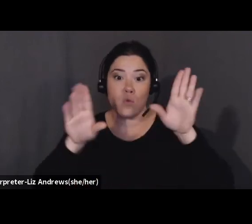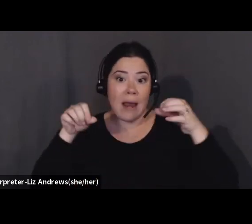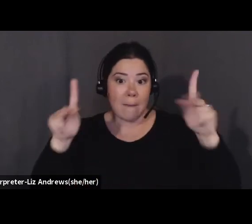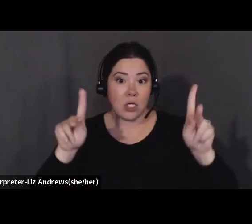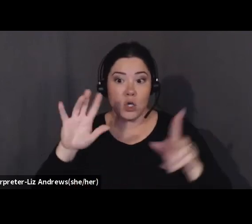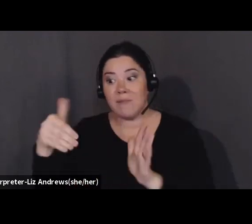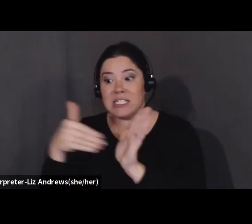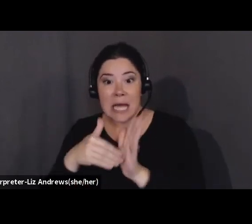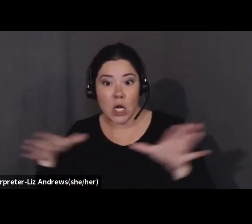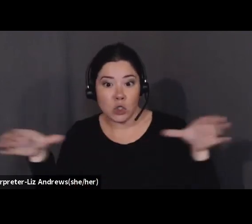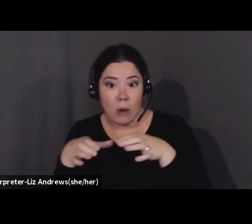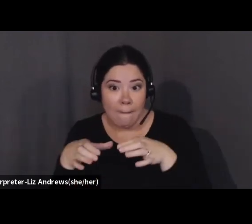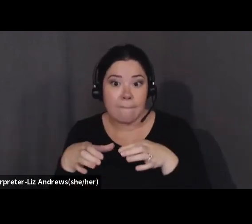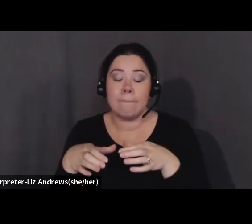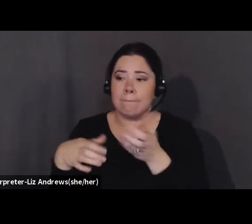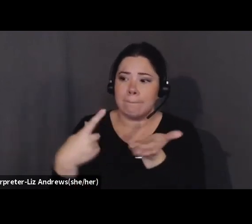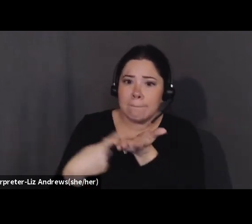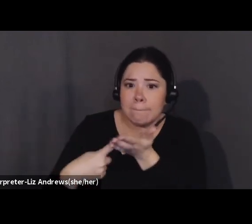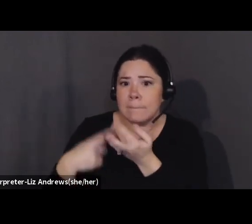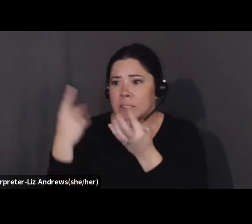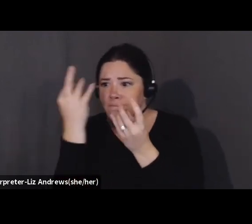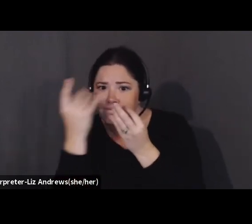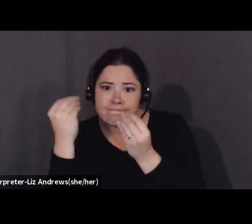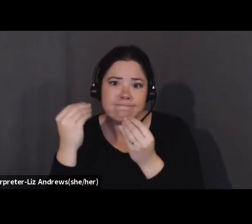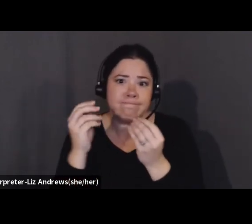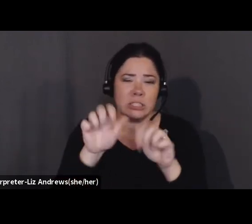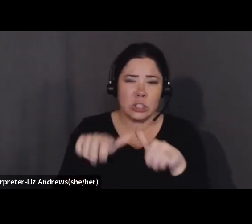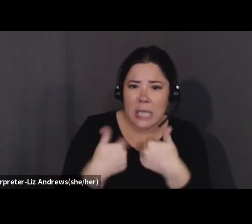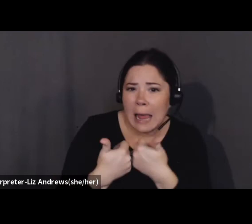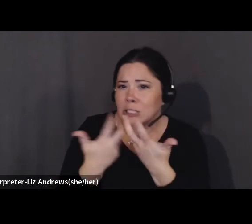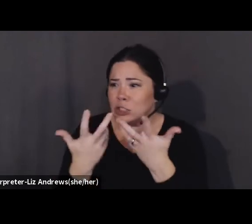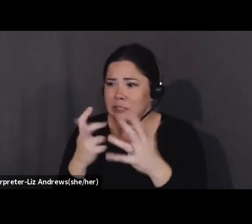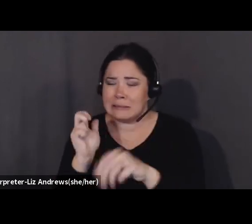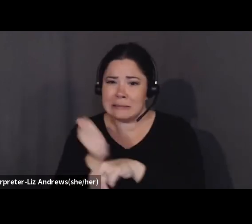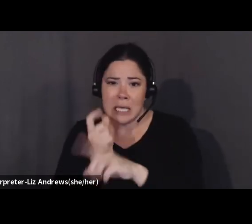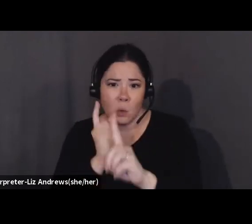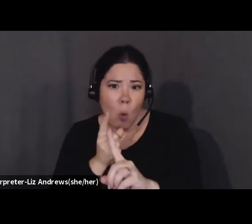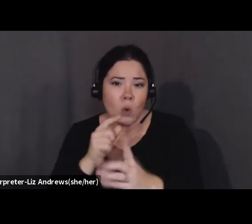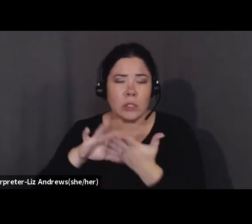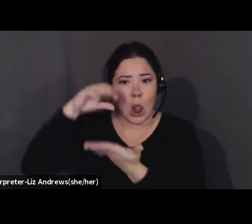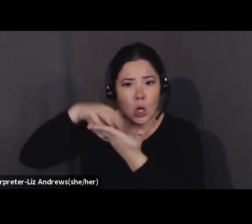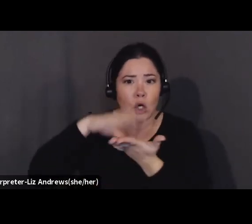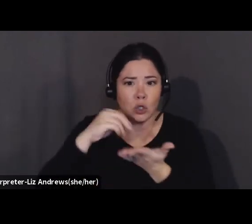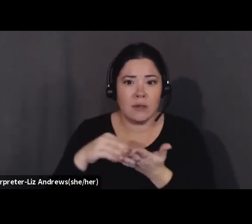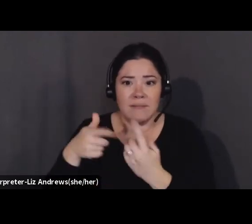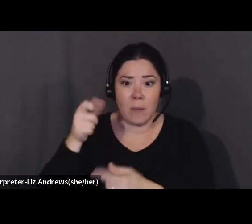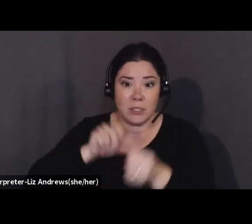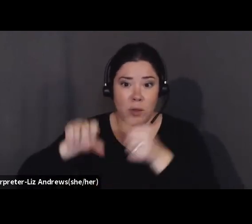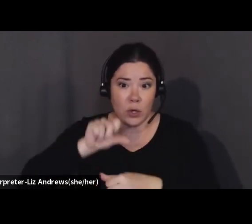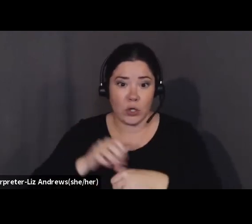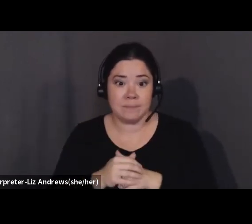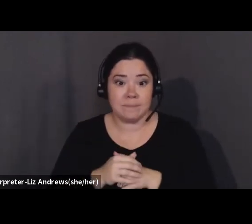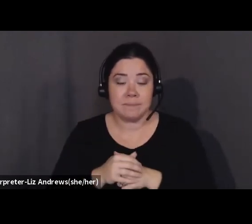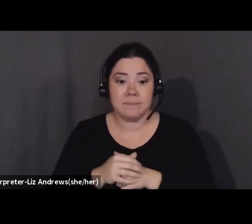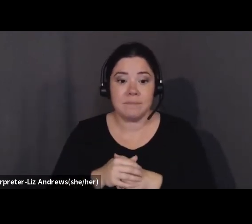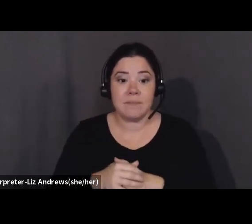together and brainstorm challenges and set goals and really learn from each other. So in this learning collaborative, the